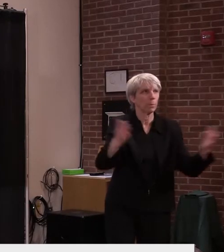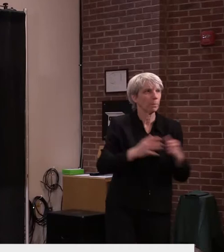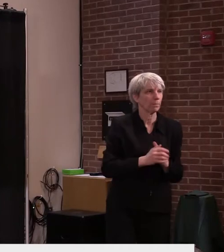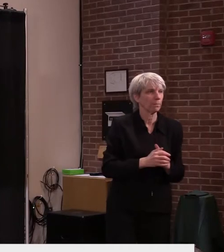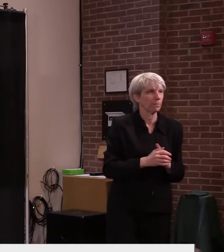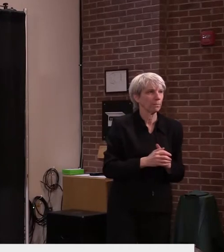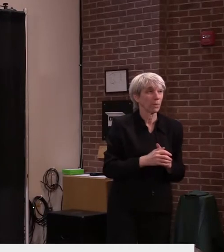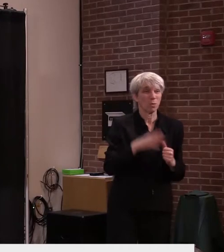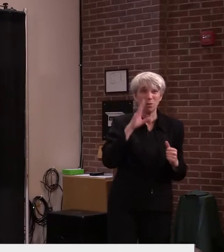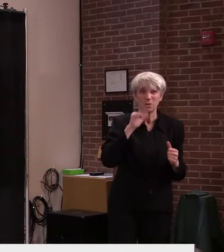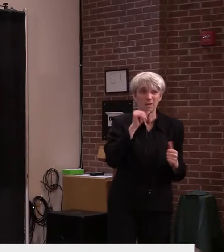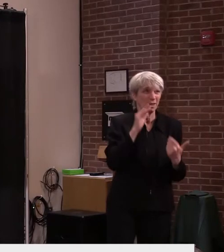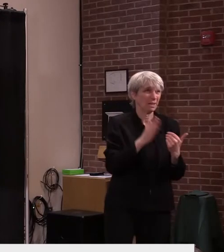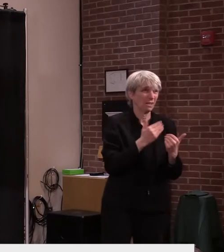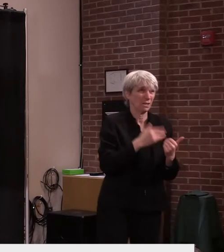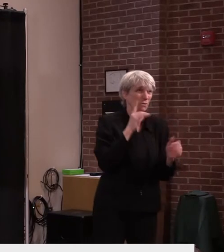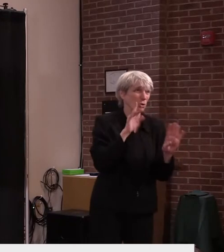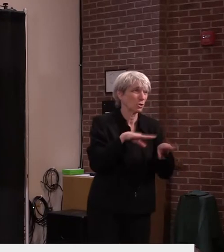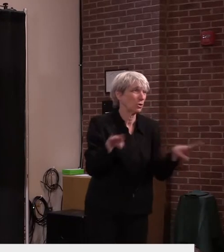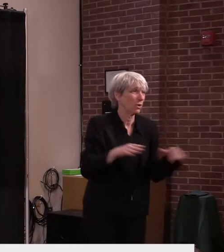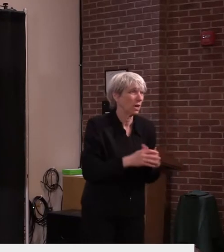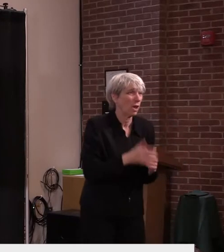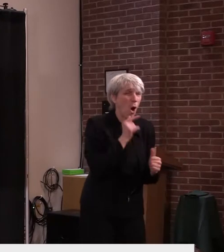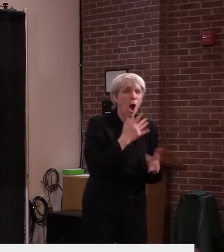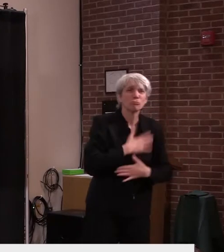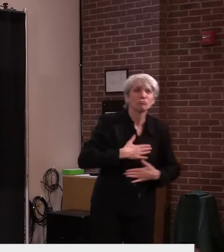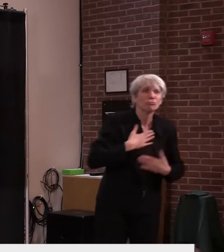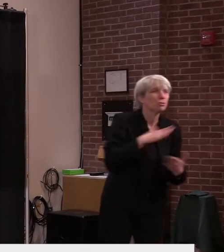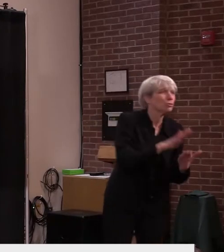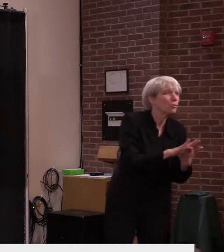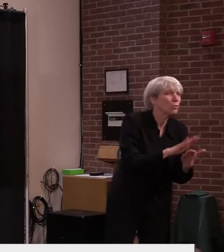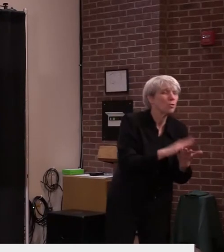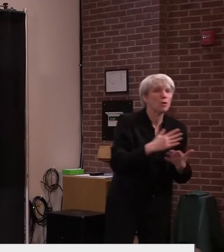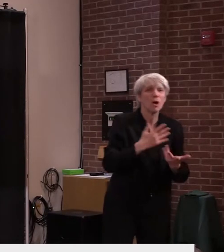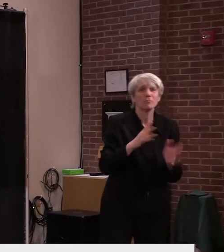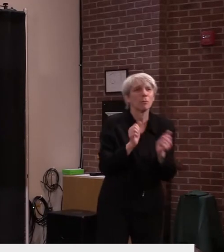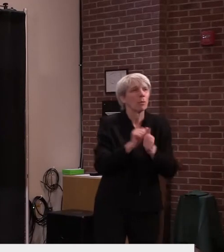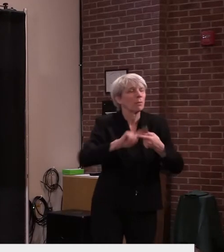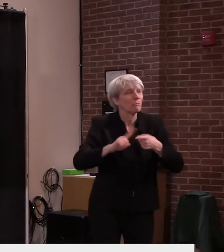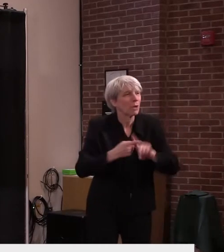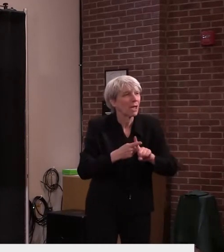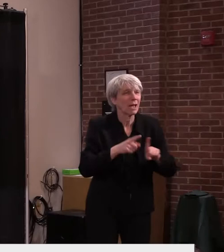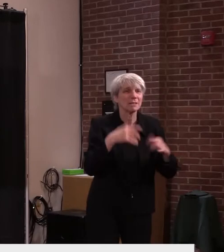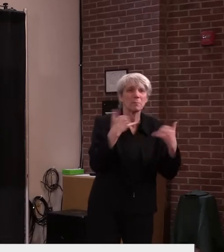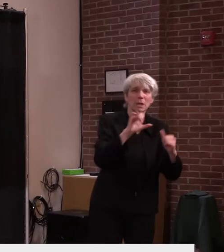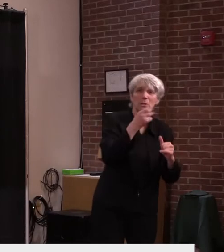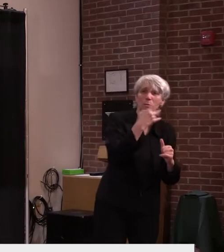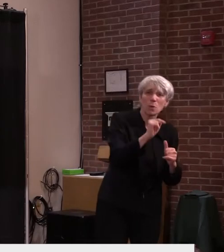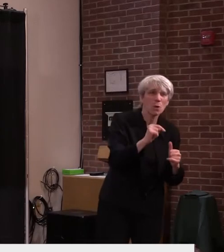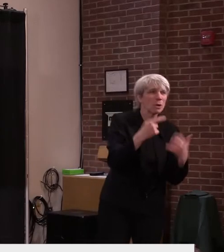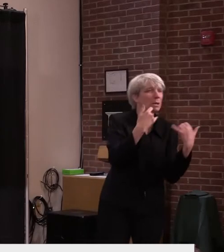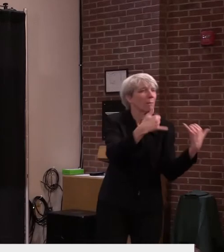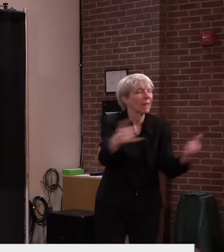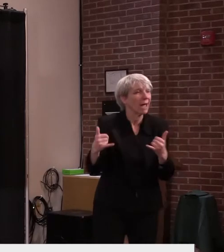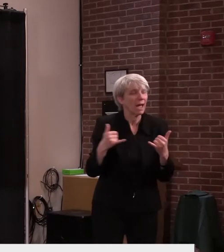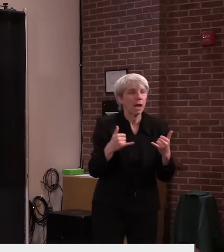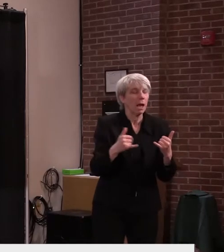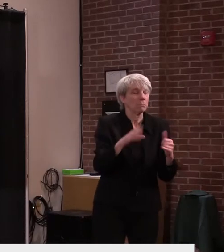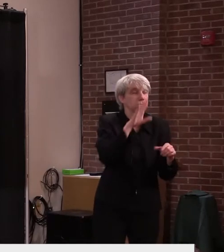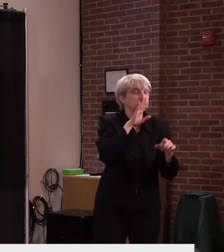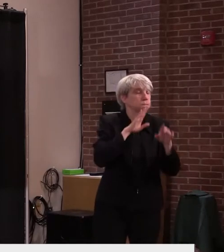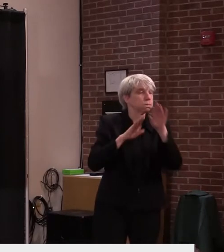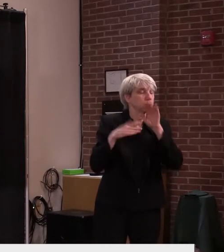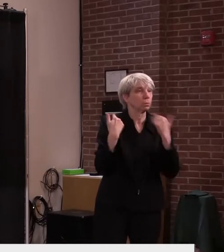has impacted their education, their sports and play, and not any less, the lives and jobs of their